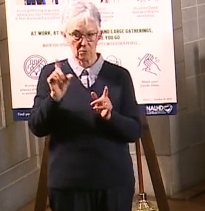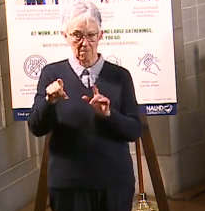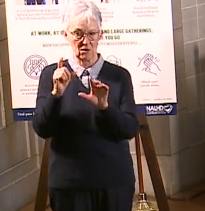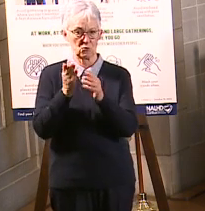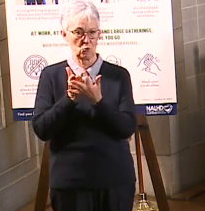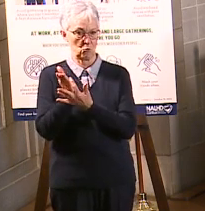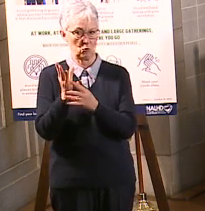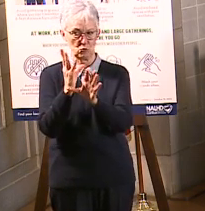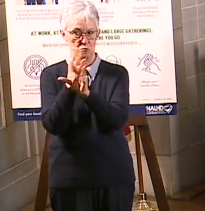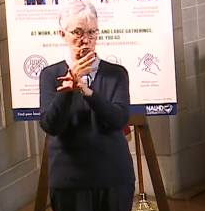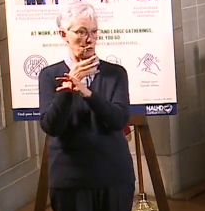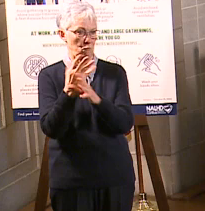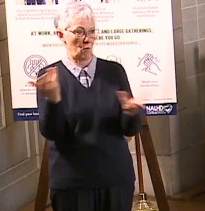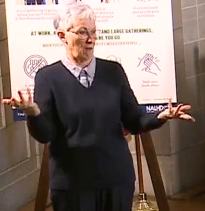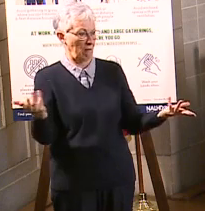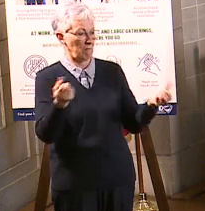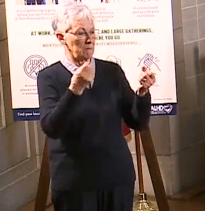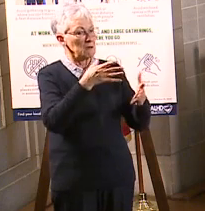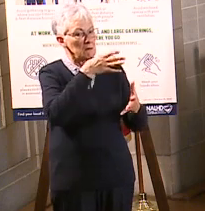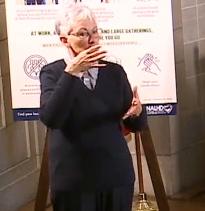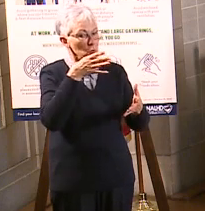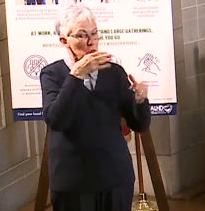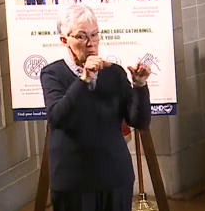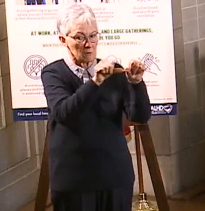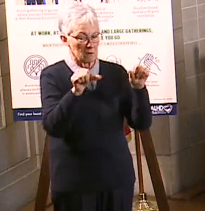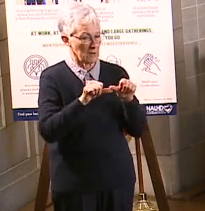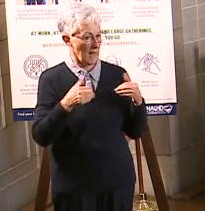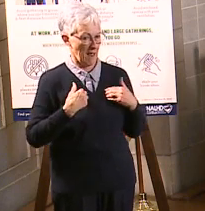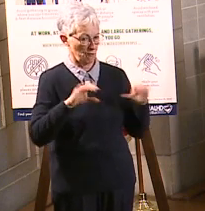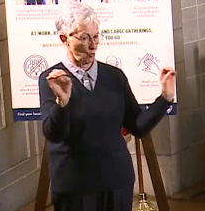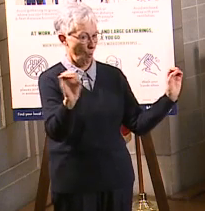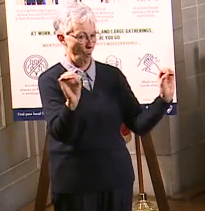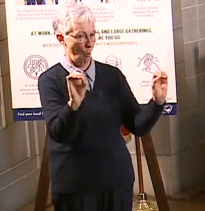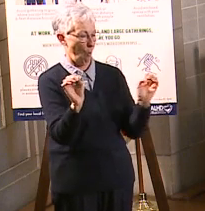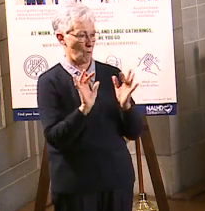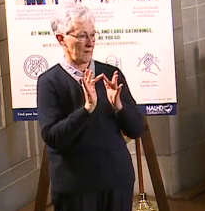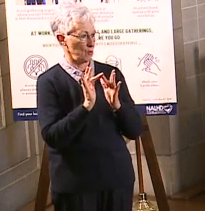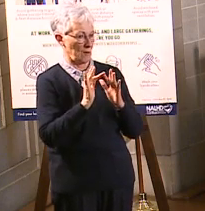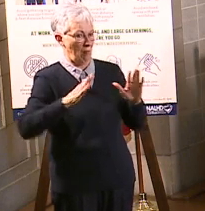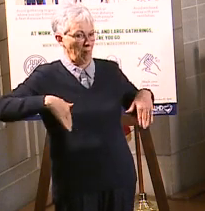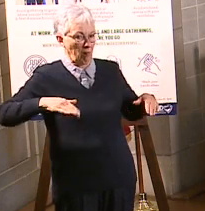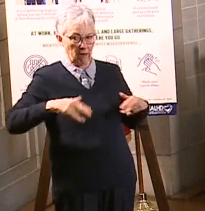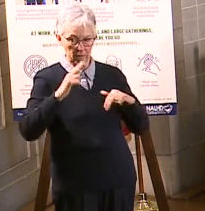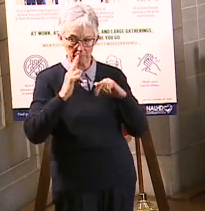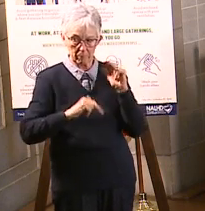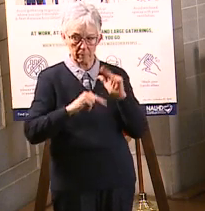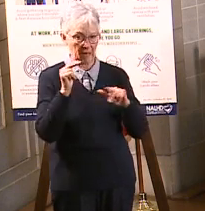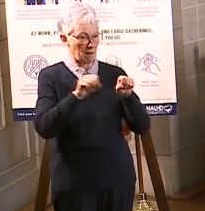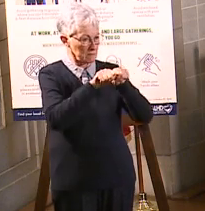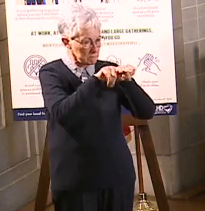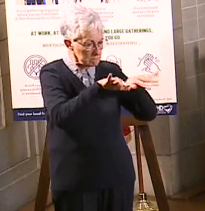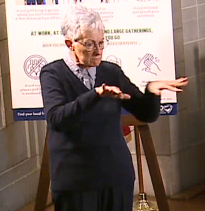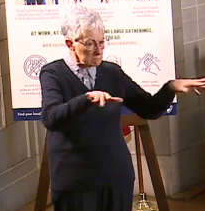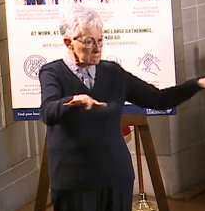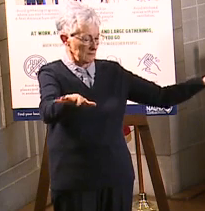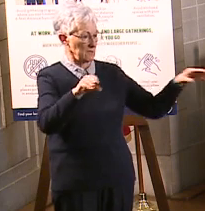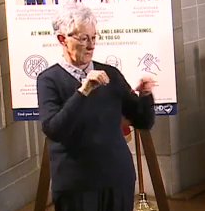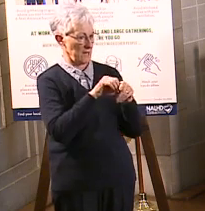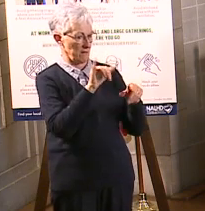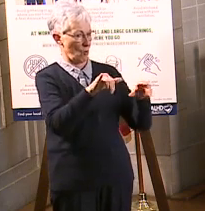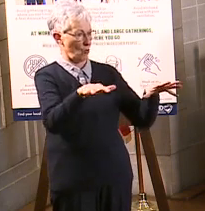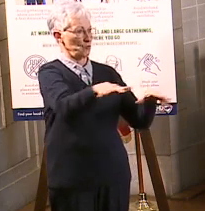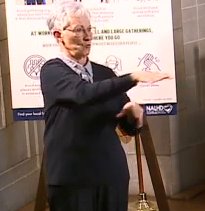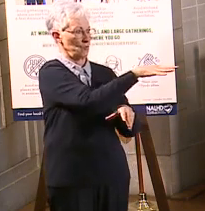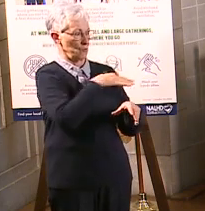rural communities. And again, if we're going to invest and grow our small towns and rural communities, we've got to have that broadband access. So this is going